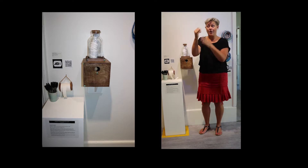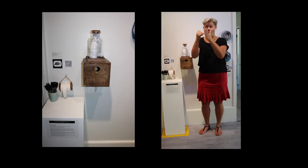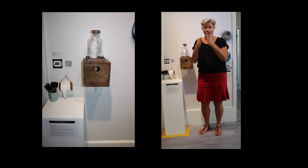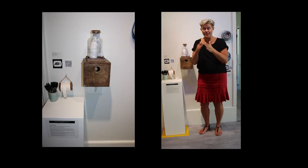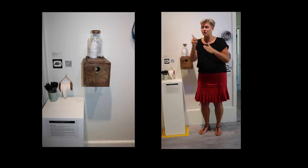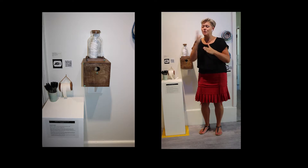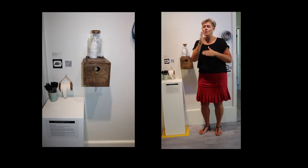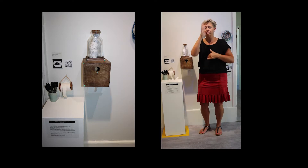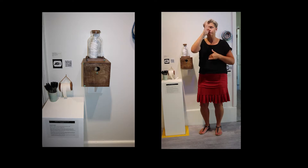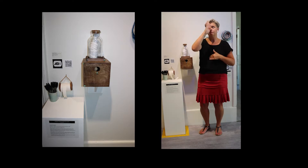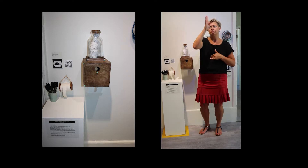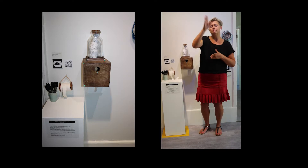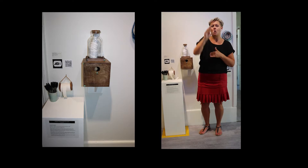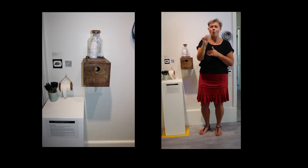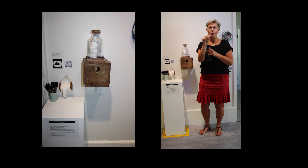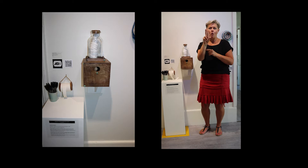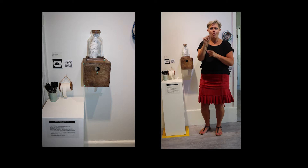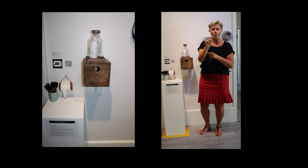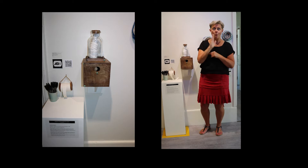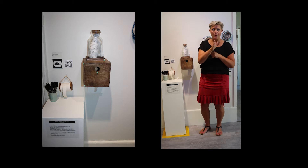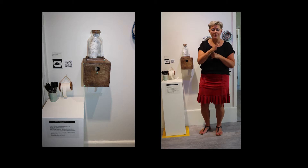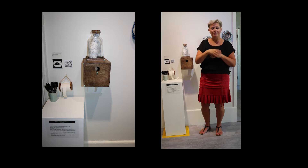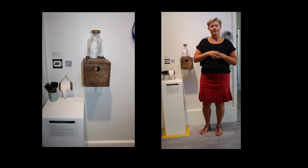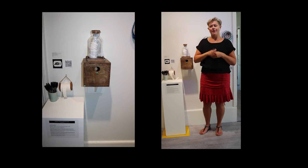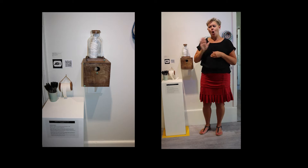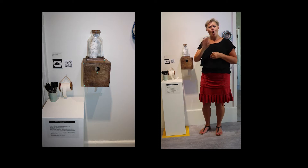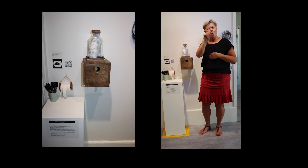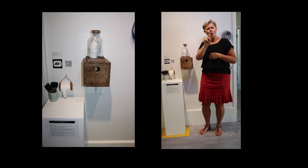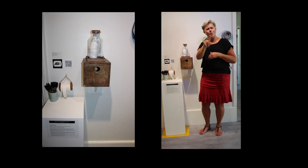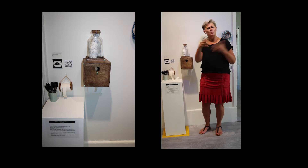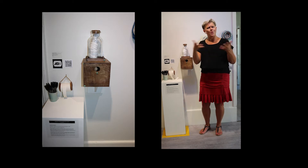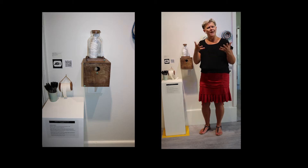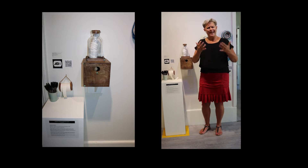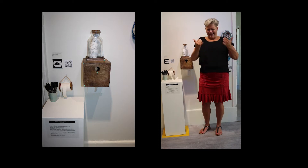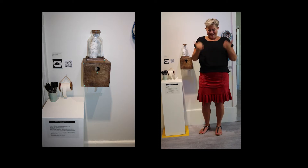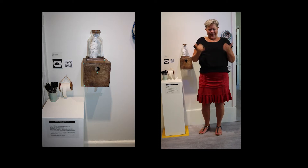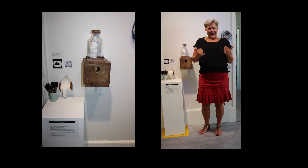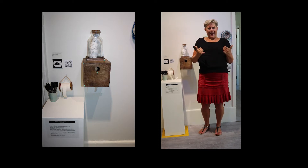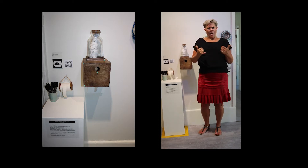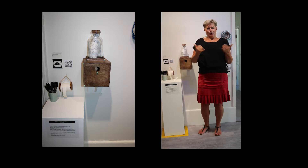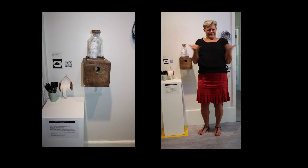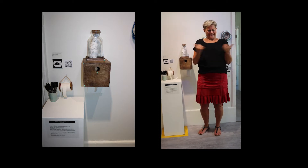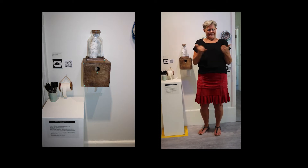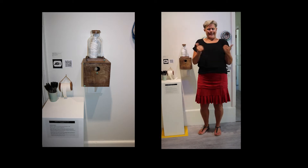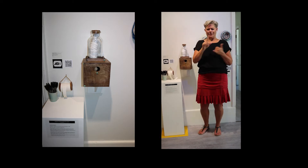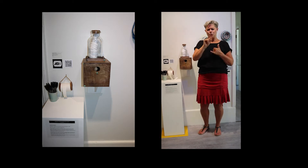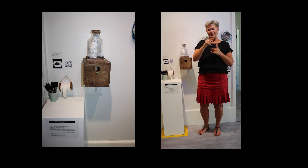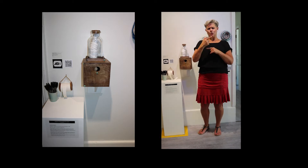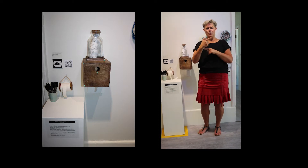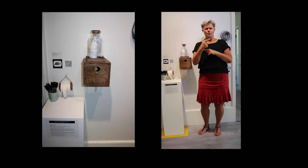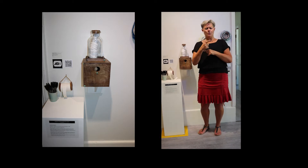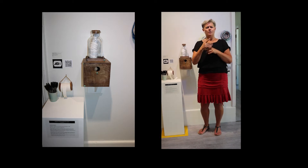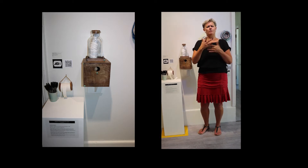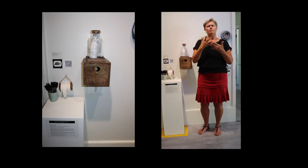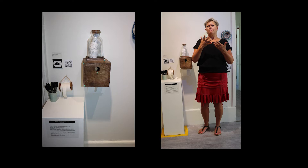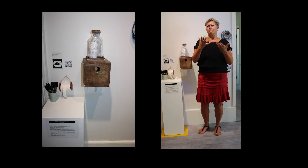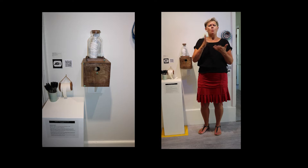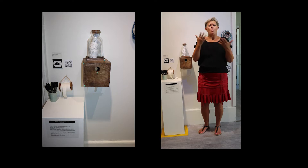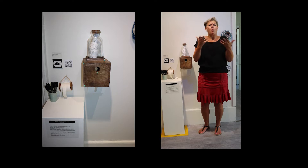another artwork. The question the artist is asking is, in this current moment in time, what message